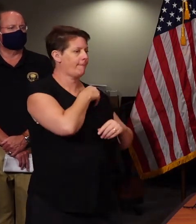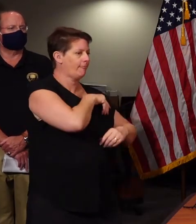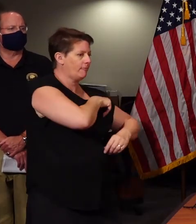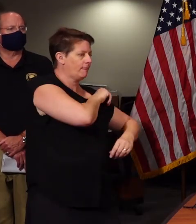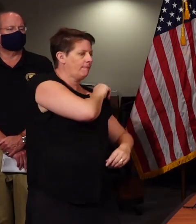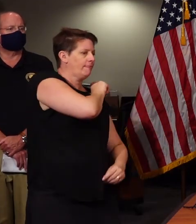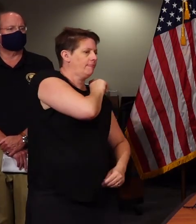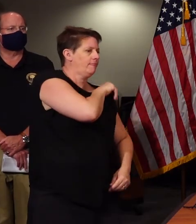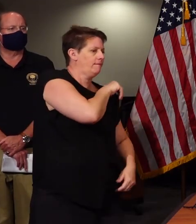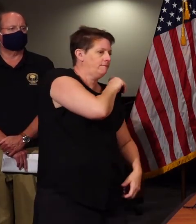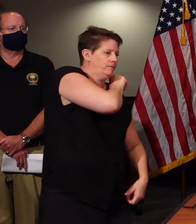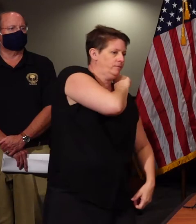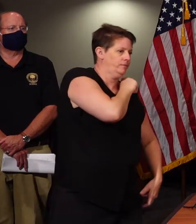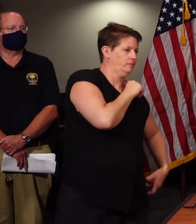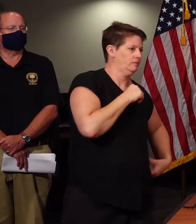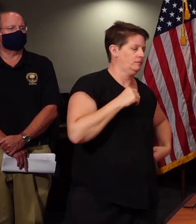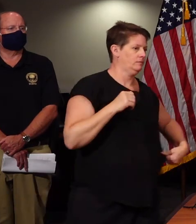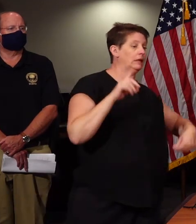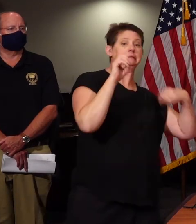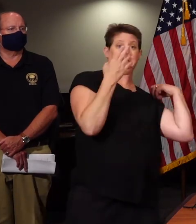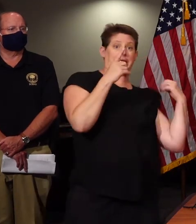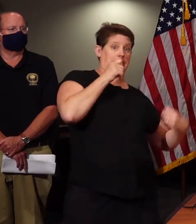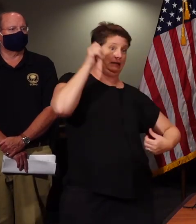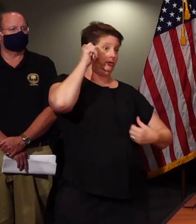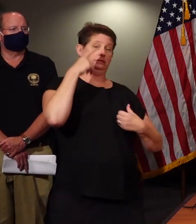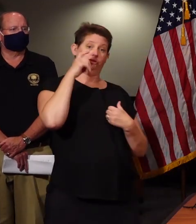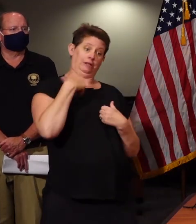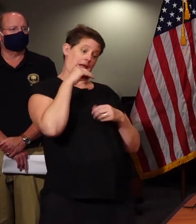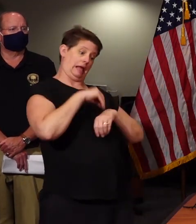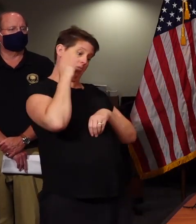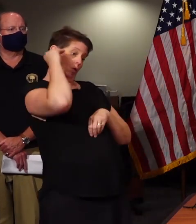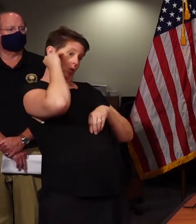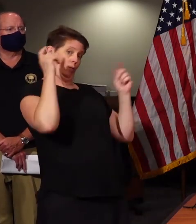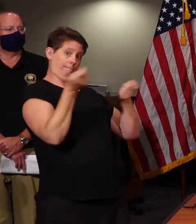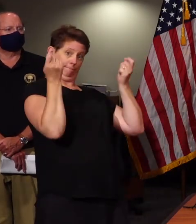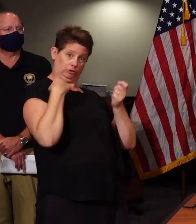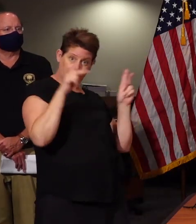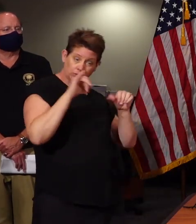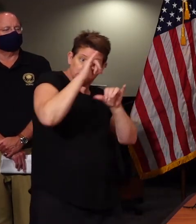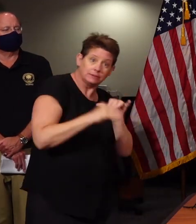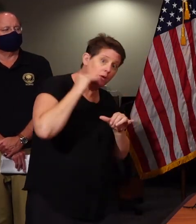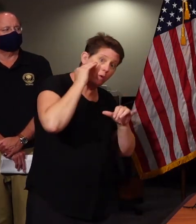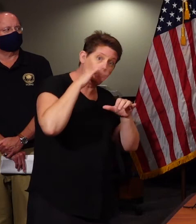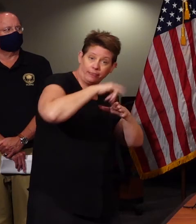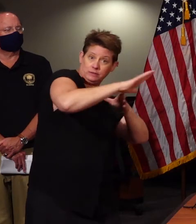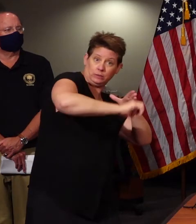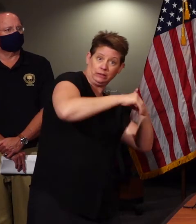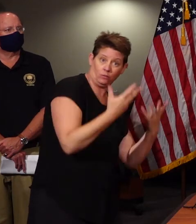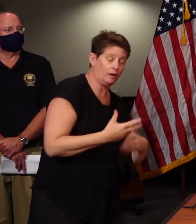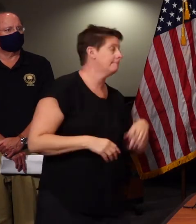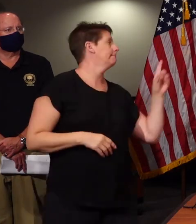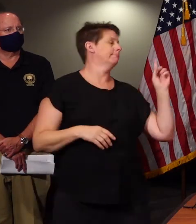urged people to have at-home festivities to celebrate the holiday. Do you agree with that assessment? Should people stay home this weekend? I think it's great.